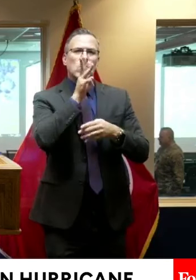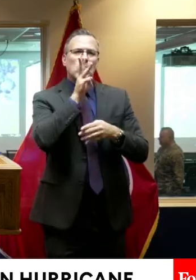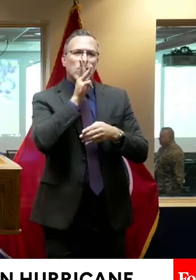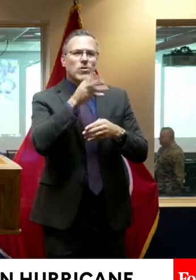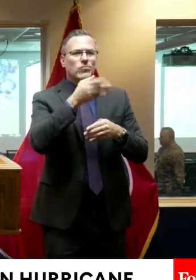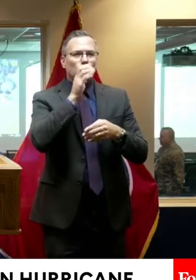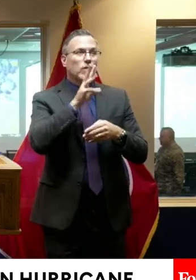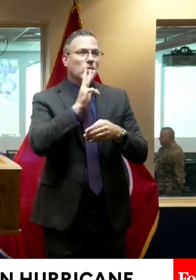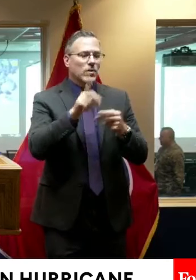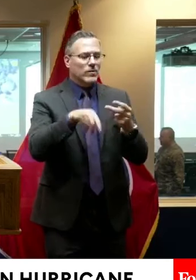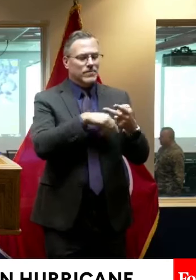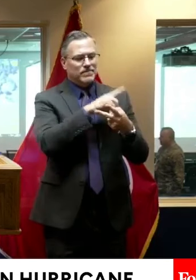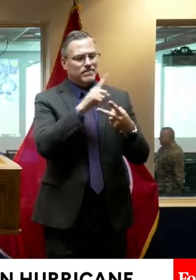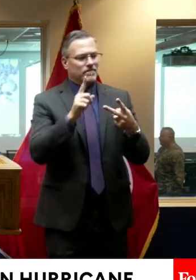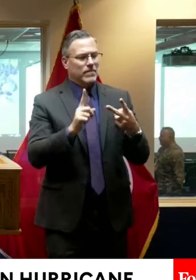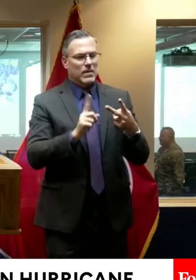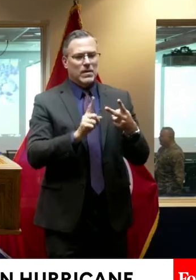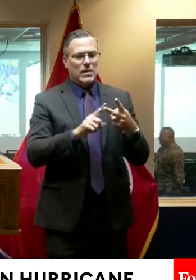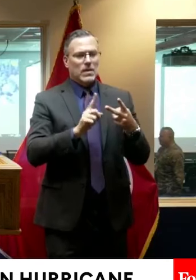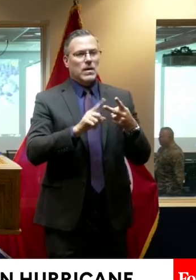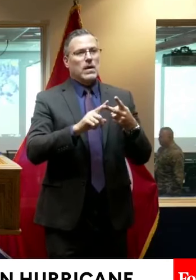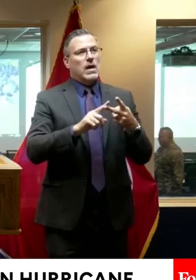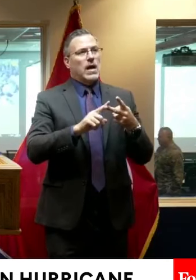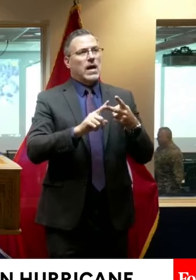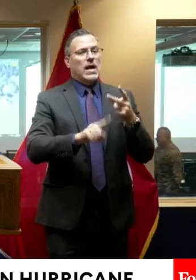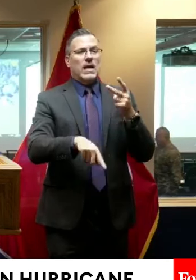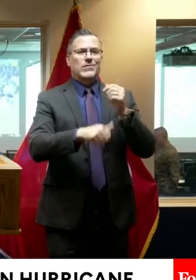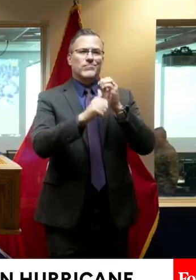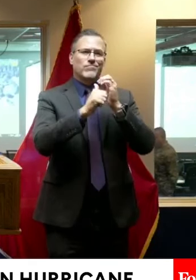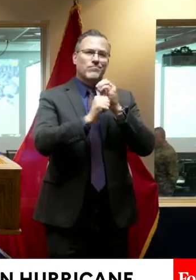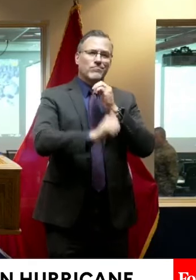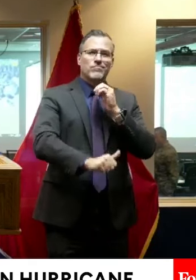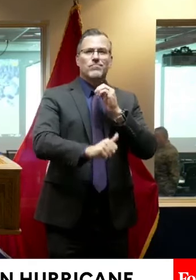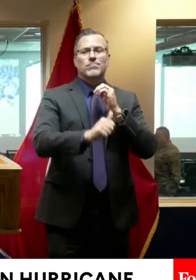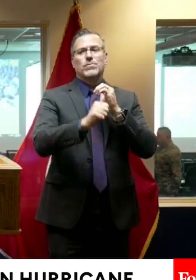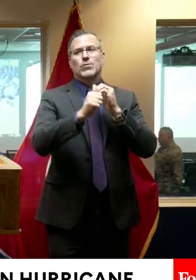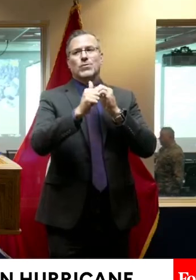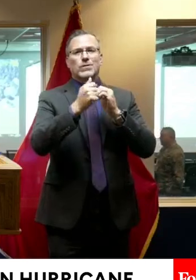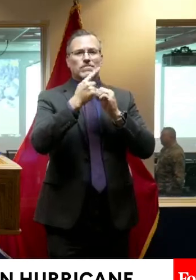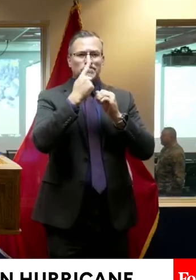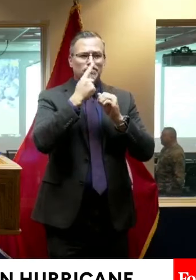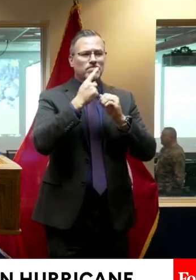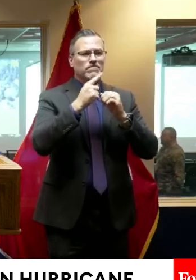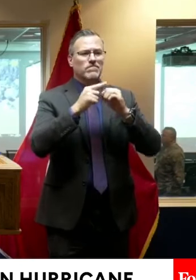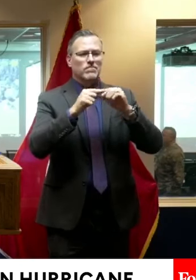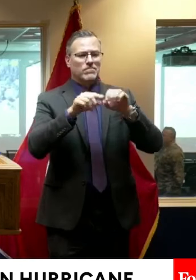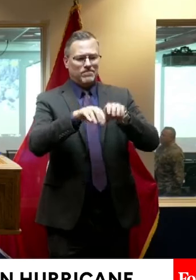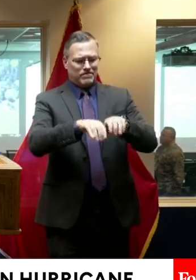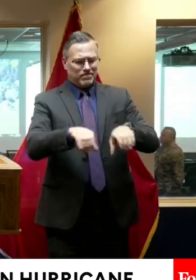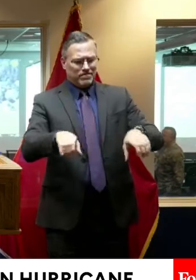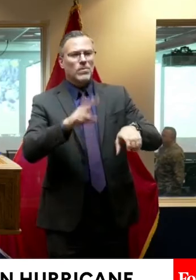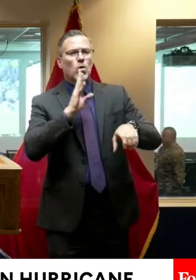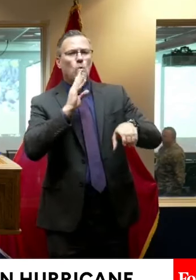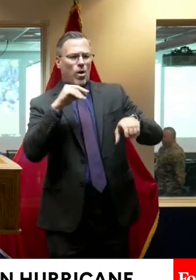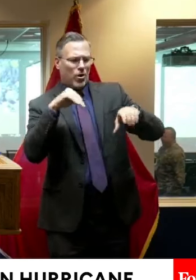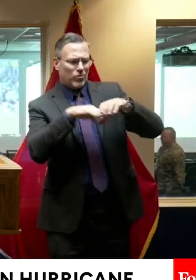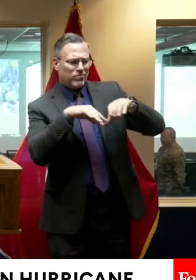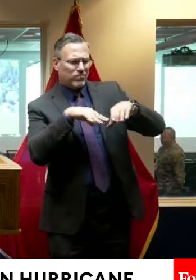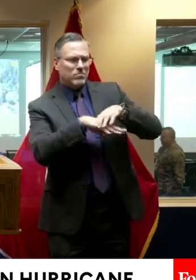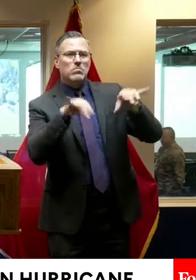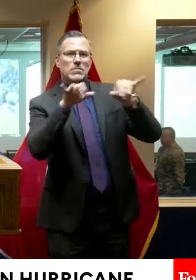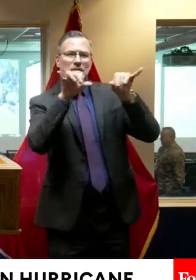restoration, and with wastewater systems that have been damaged, and with